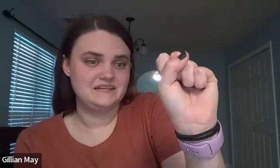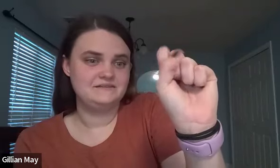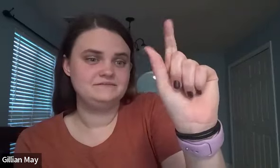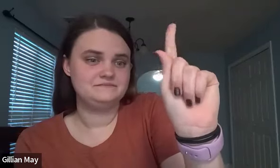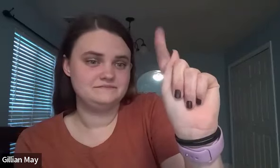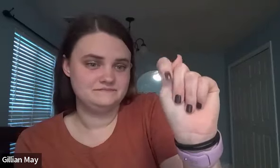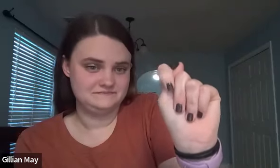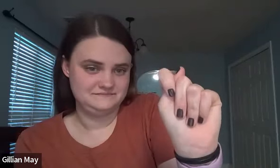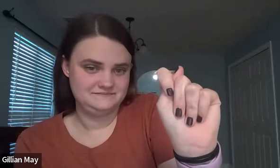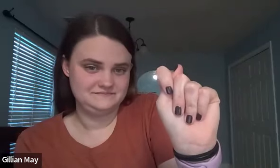T,